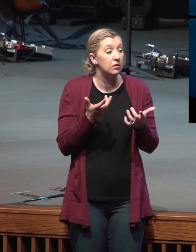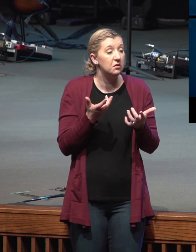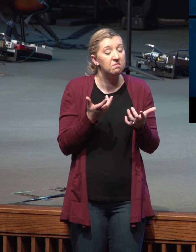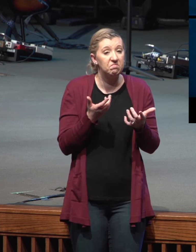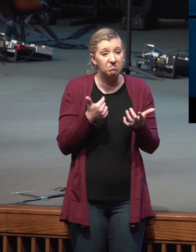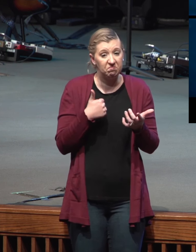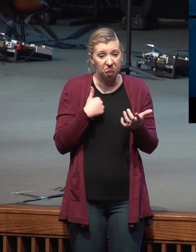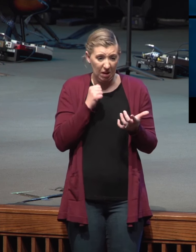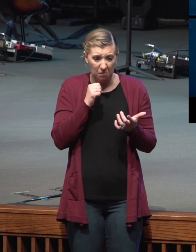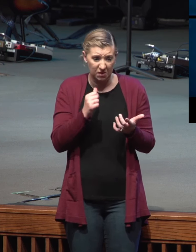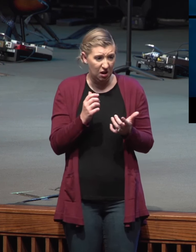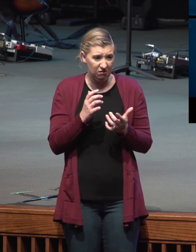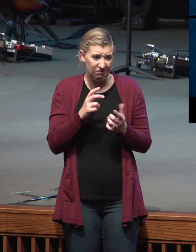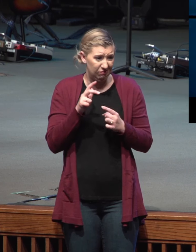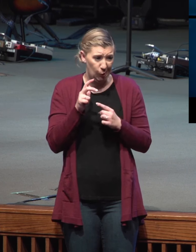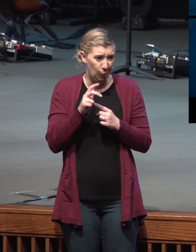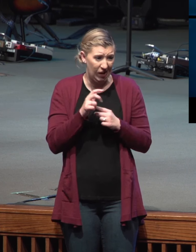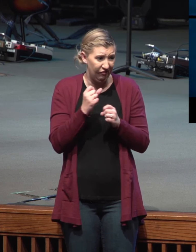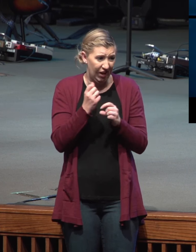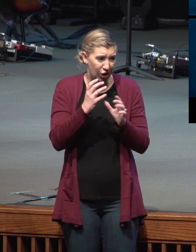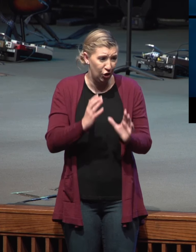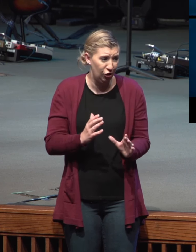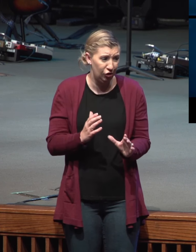I'm not a great fighter.